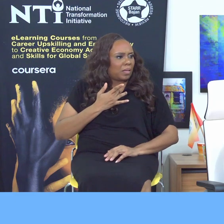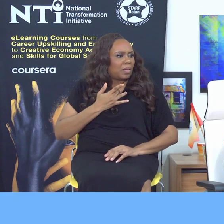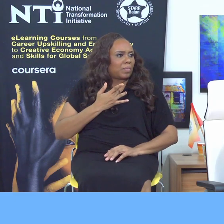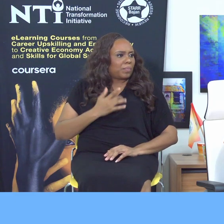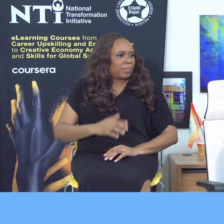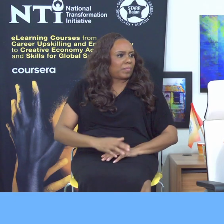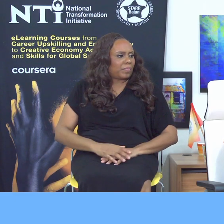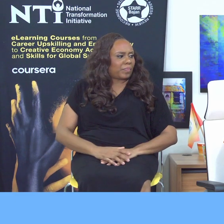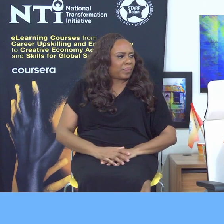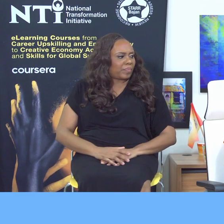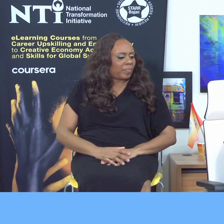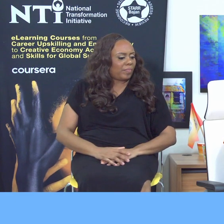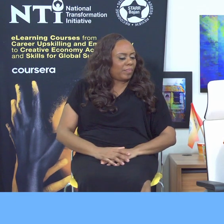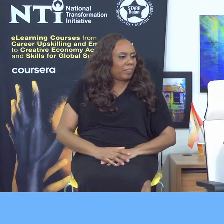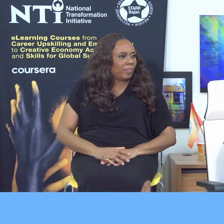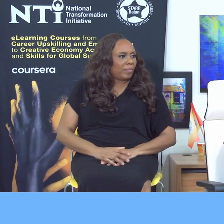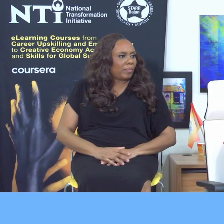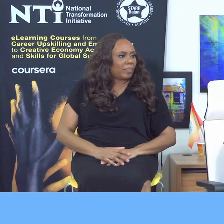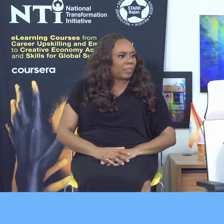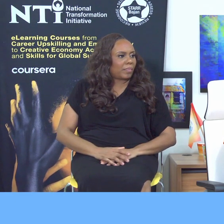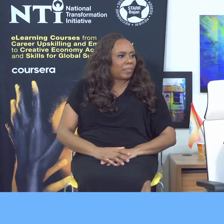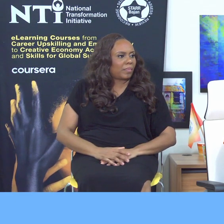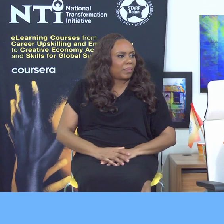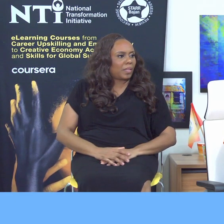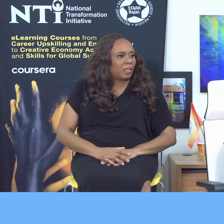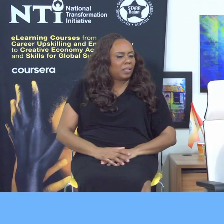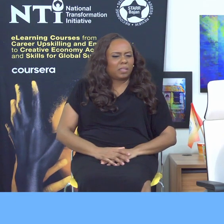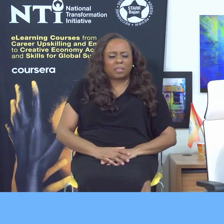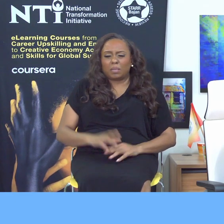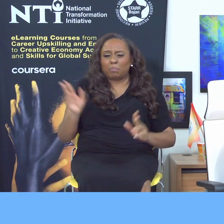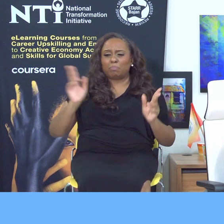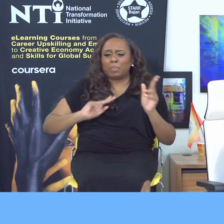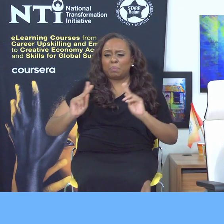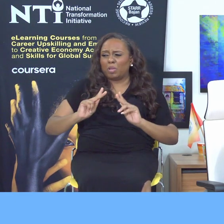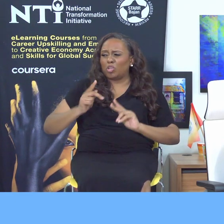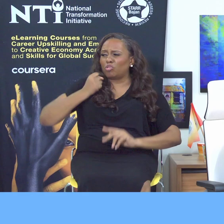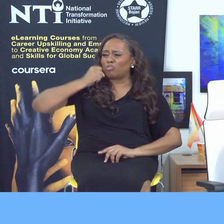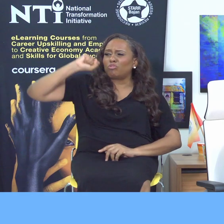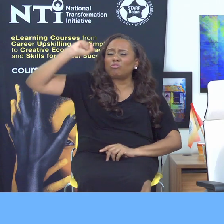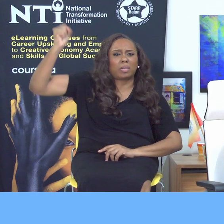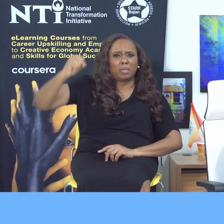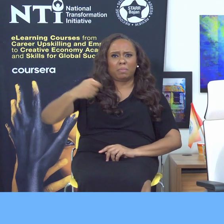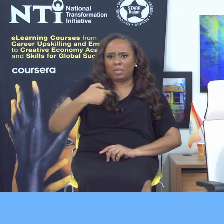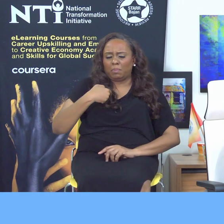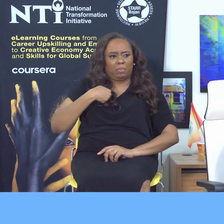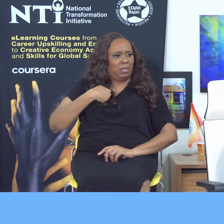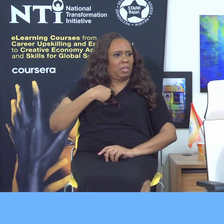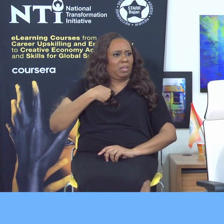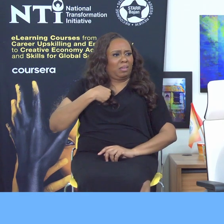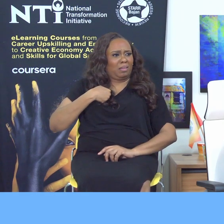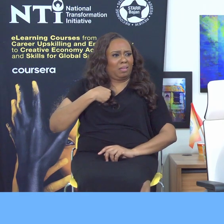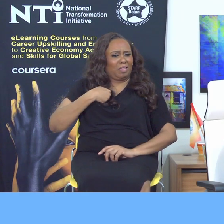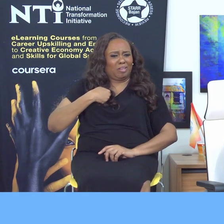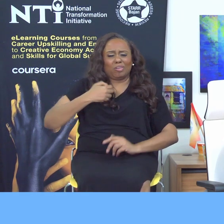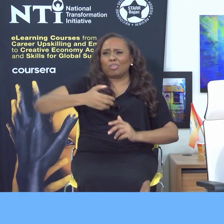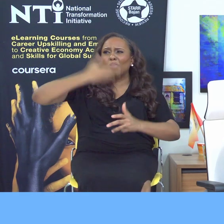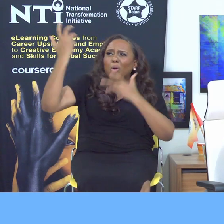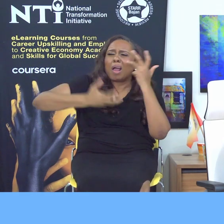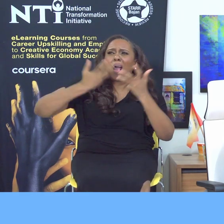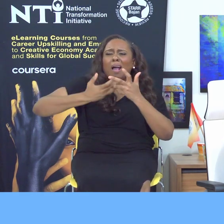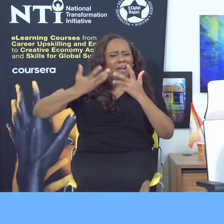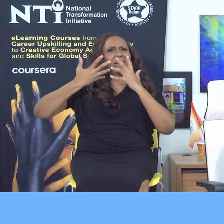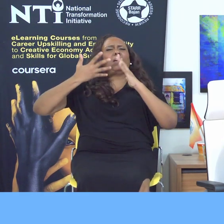now to navigate that yelling process in it. Even though I receive it and